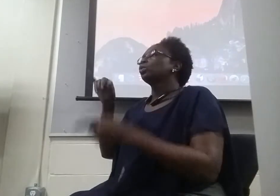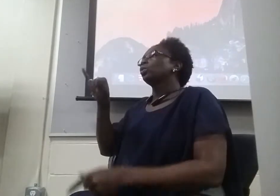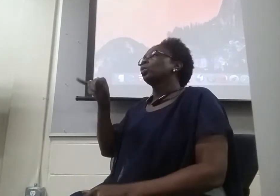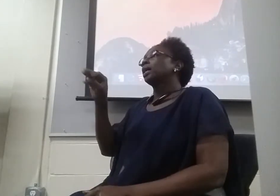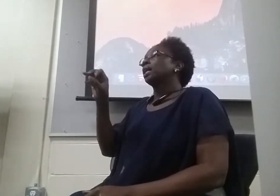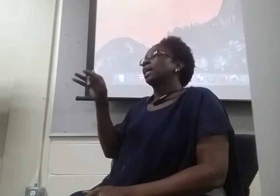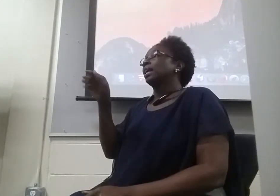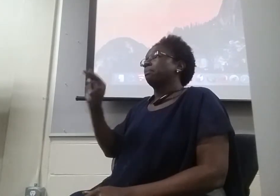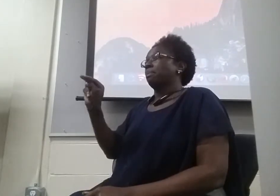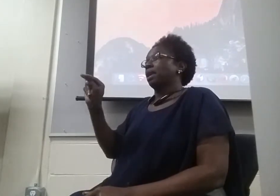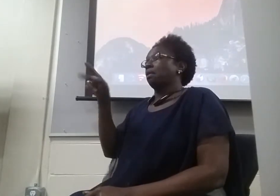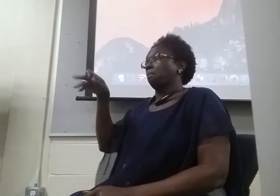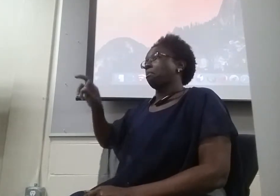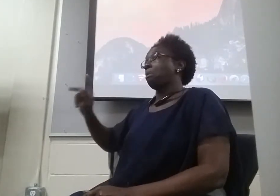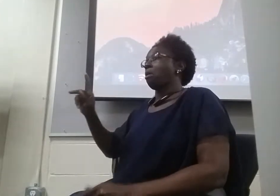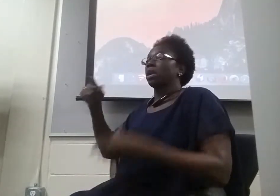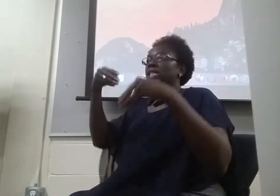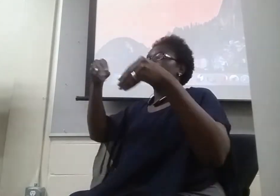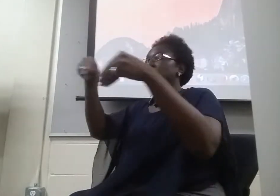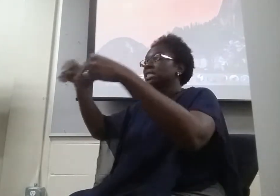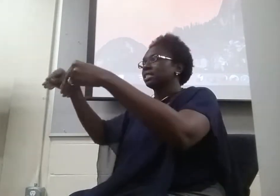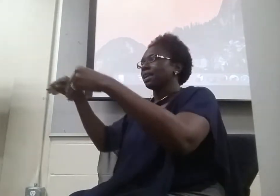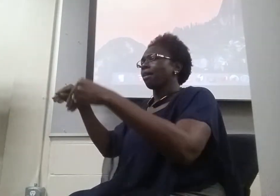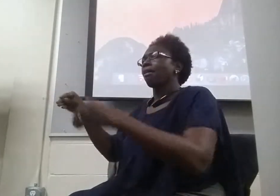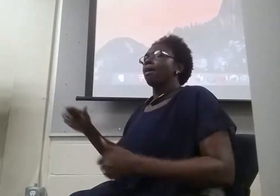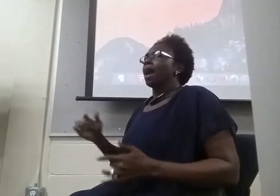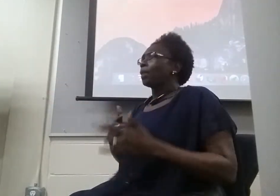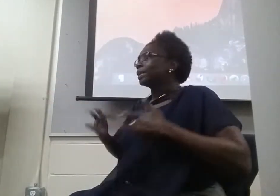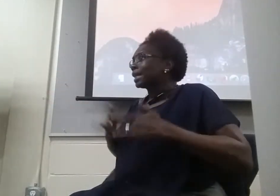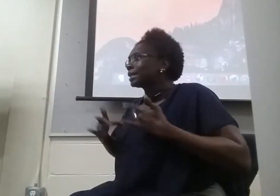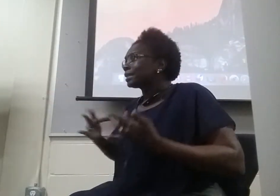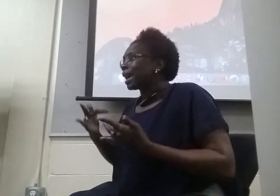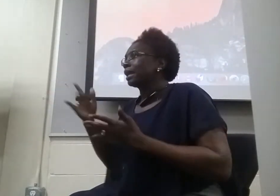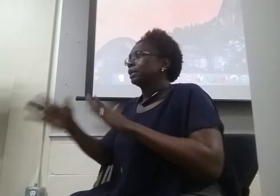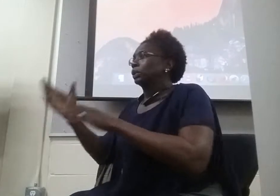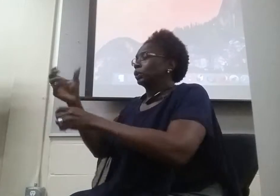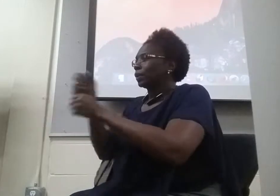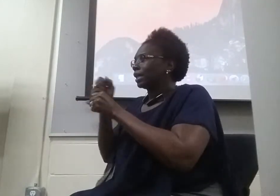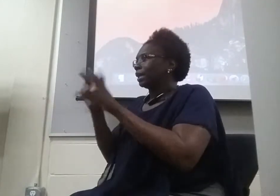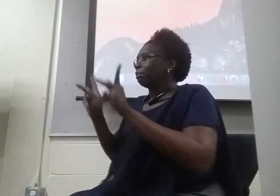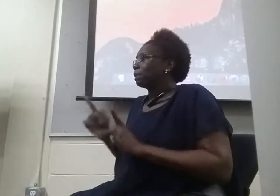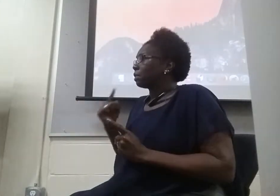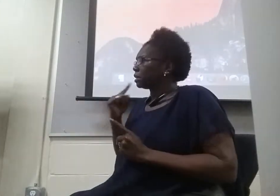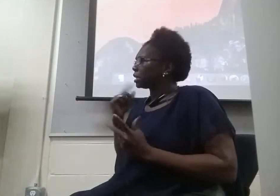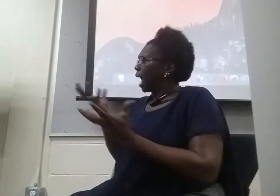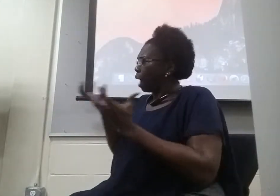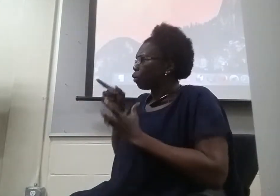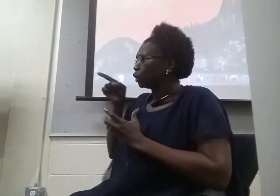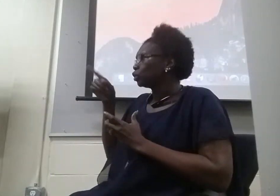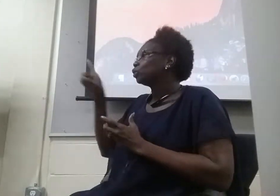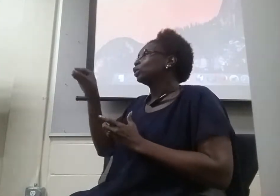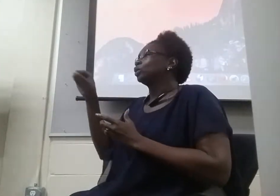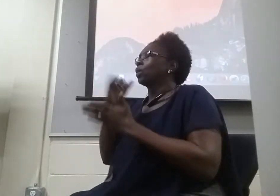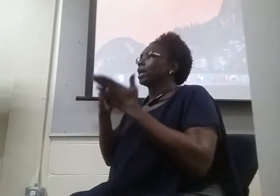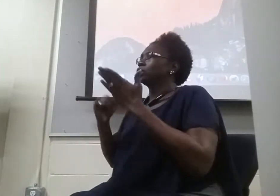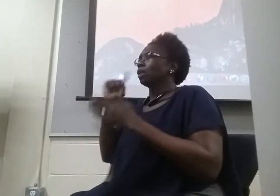that. It was very exciting for me to actually have clients who said, we'd like you to do an illustration for us. We have a budget. Usually we don't have a budget,